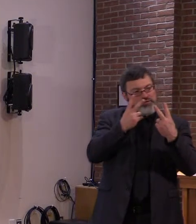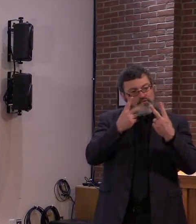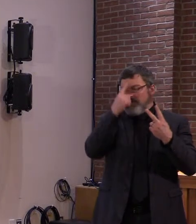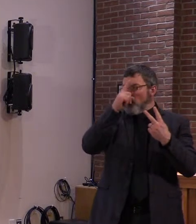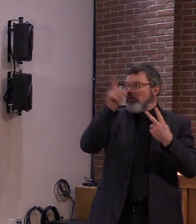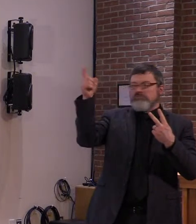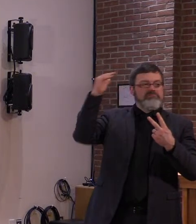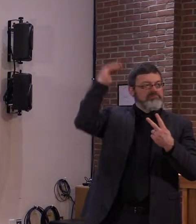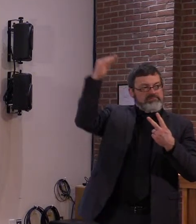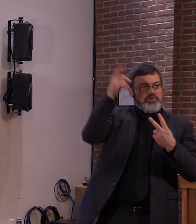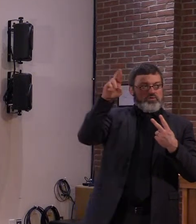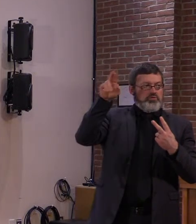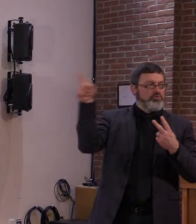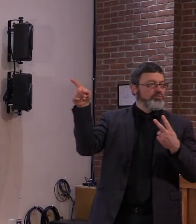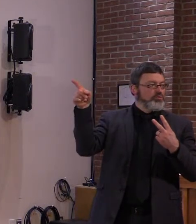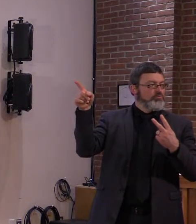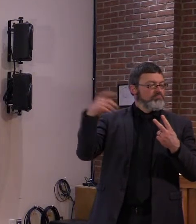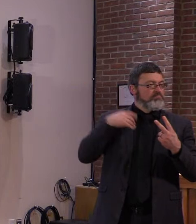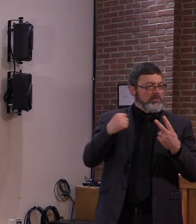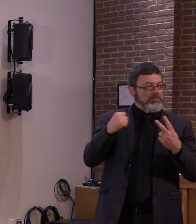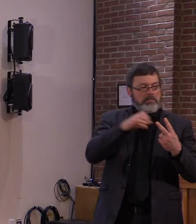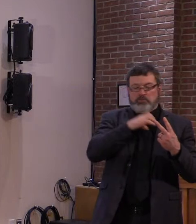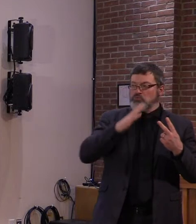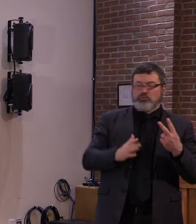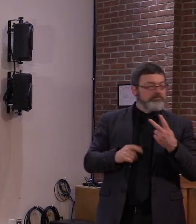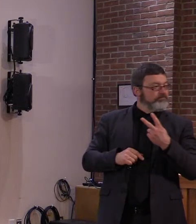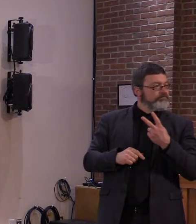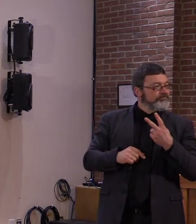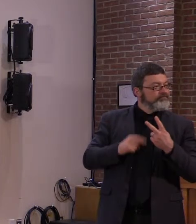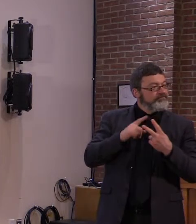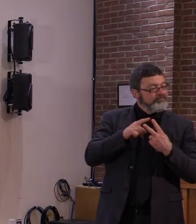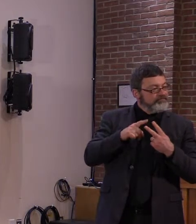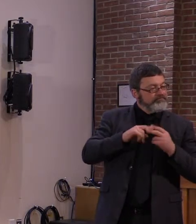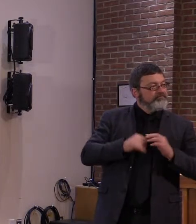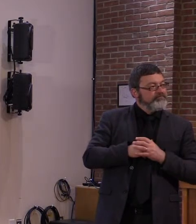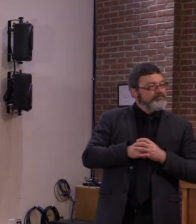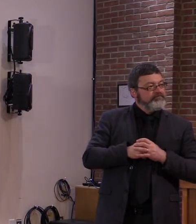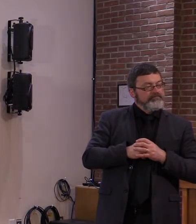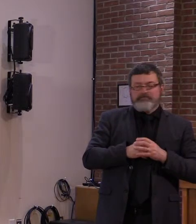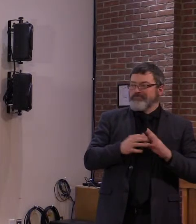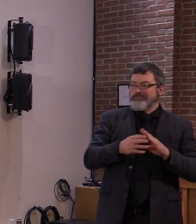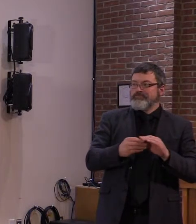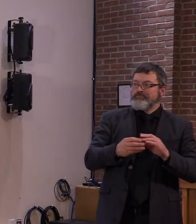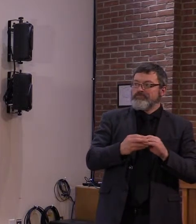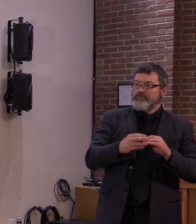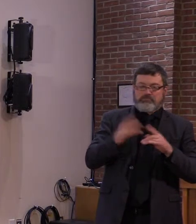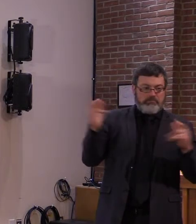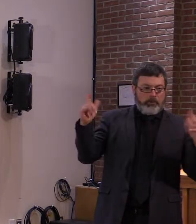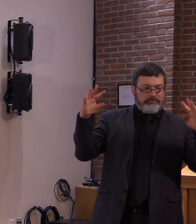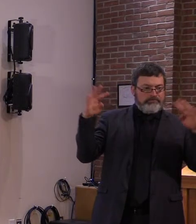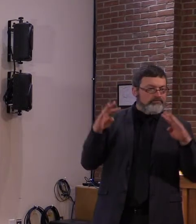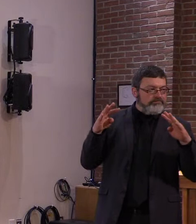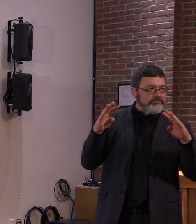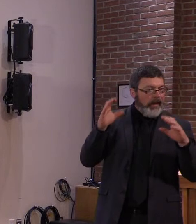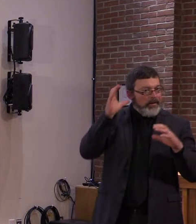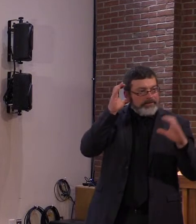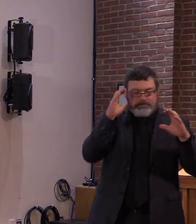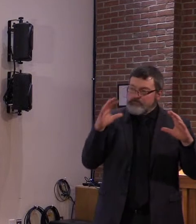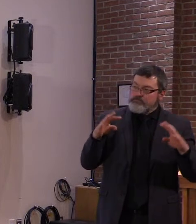really, really important. And just to give you a few examples where Vermont has played a direct role,